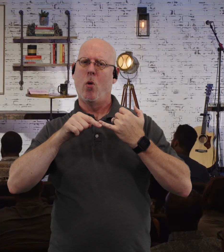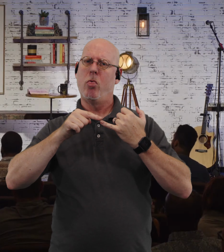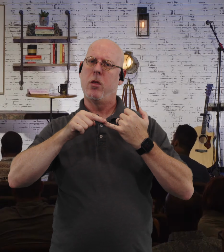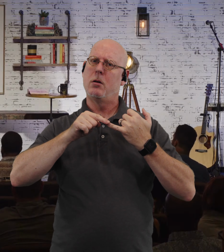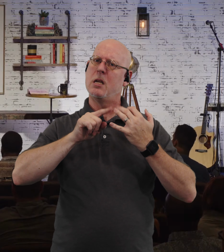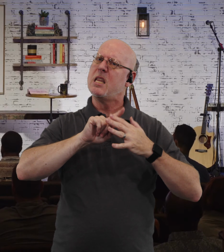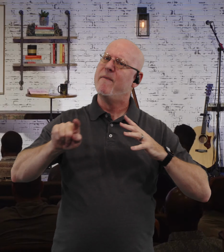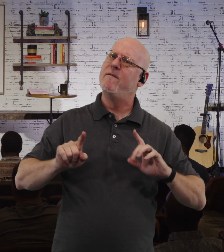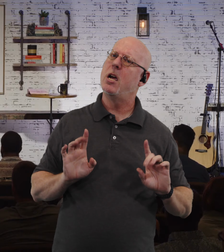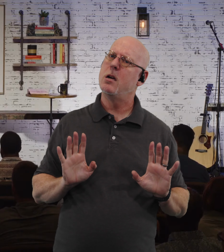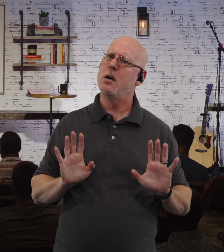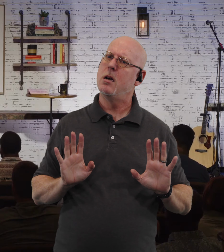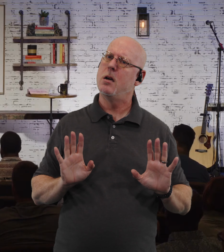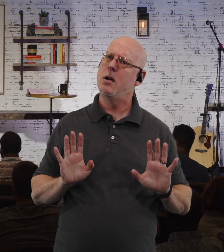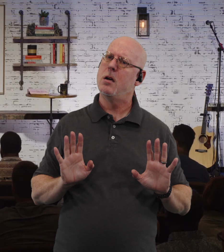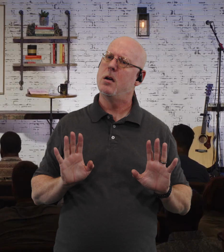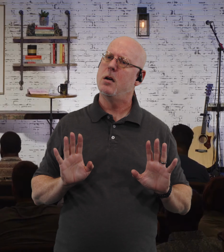truth.